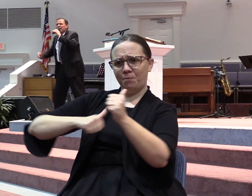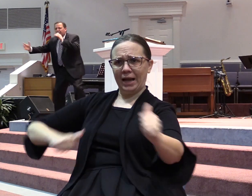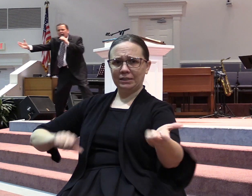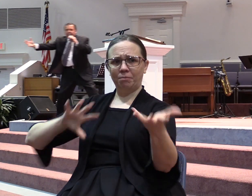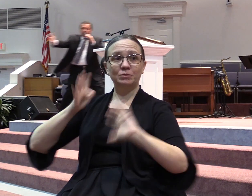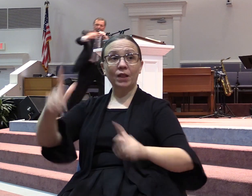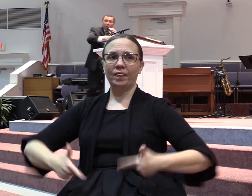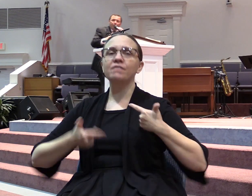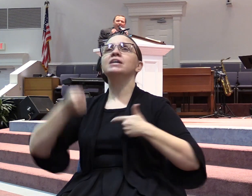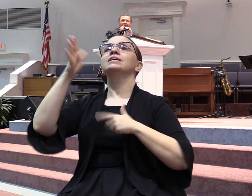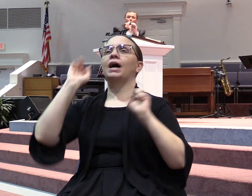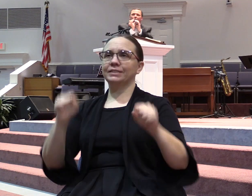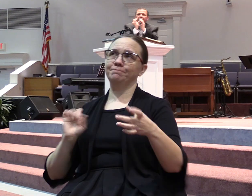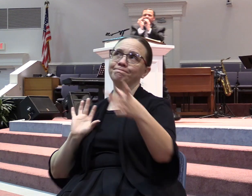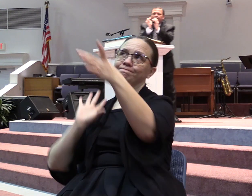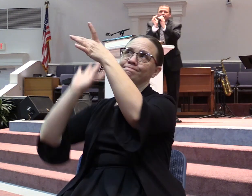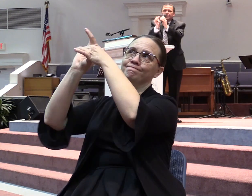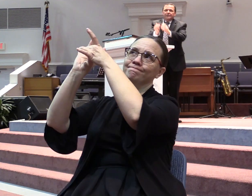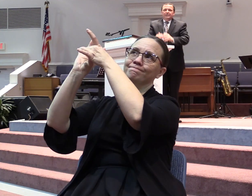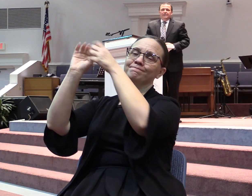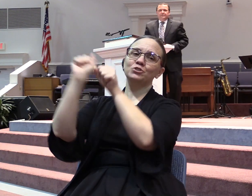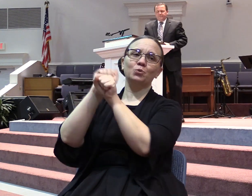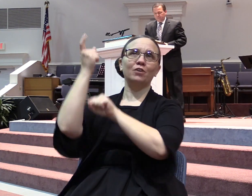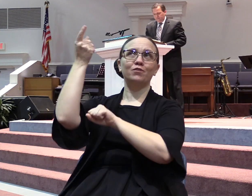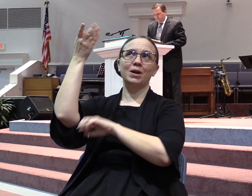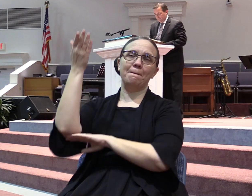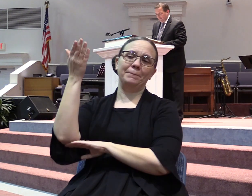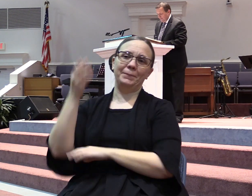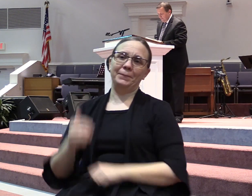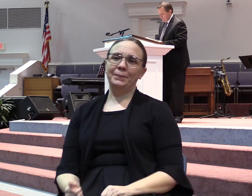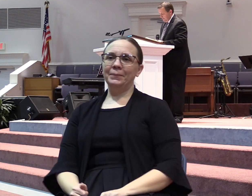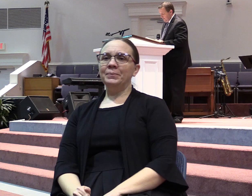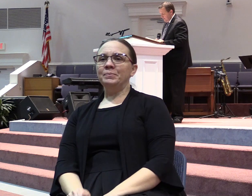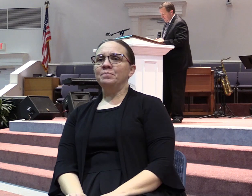messed up, God can bring you back and work it for you.